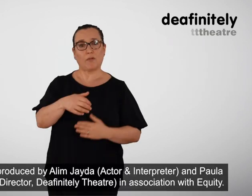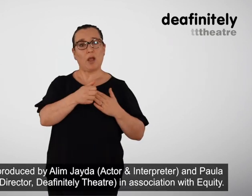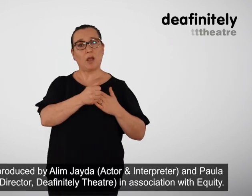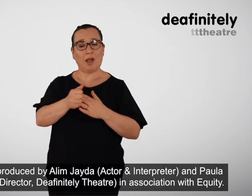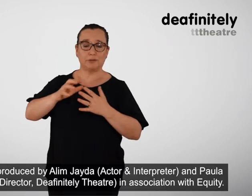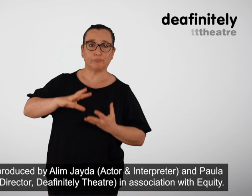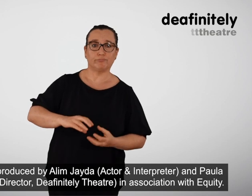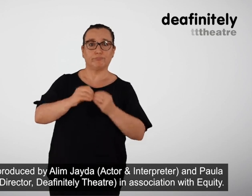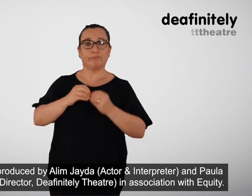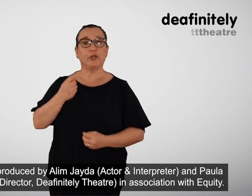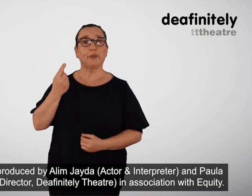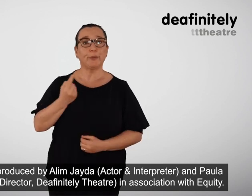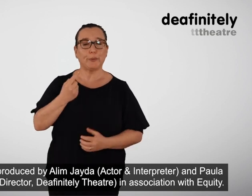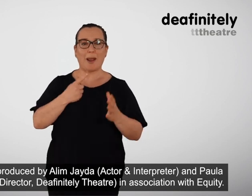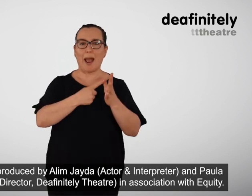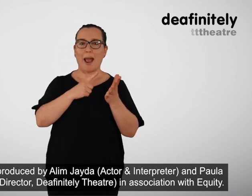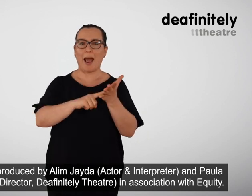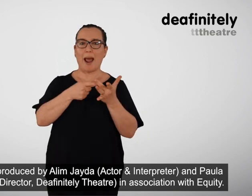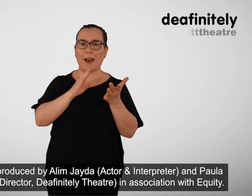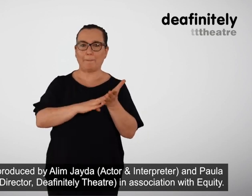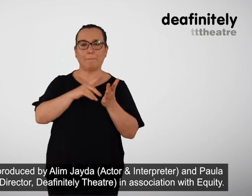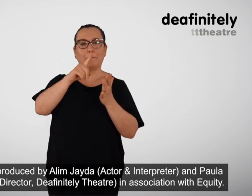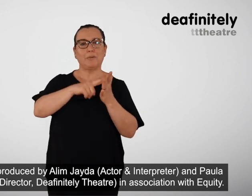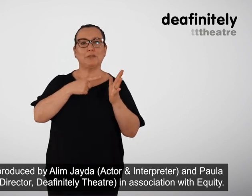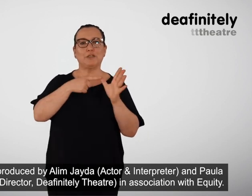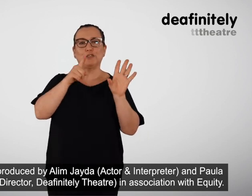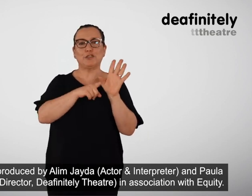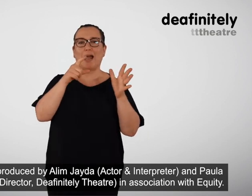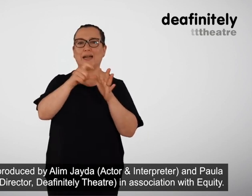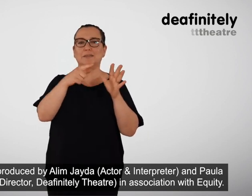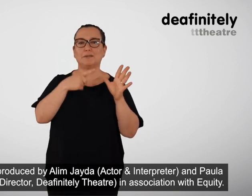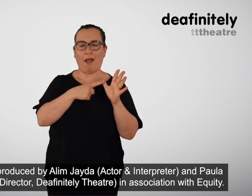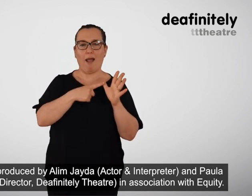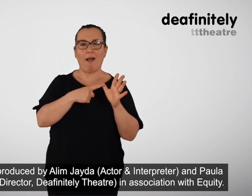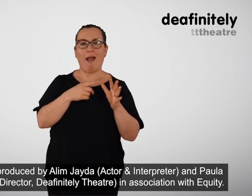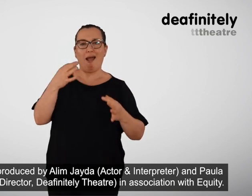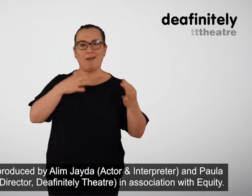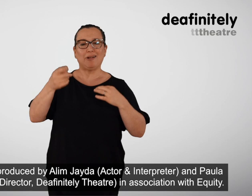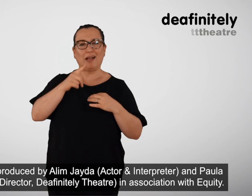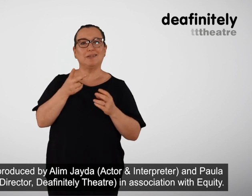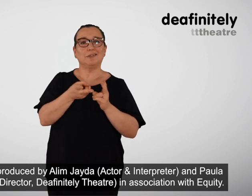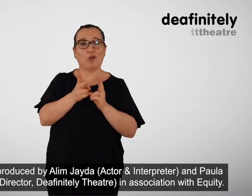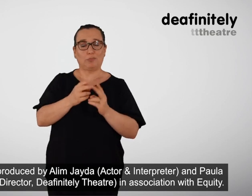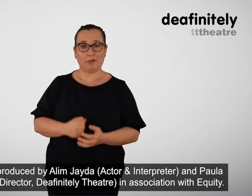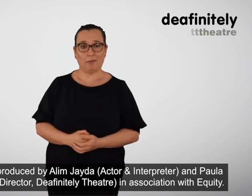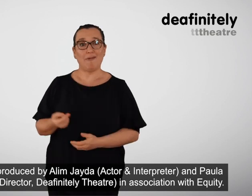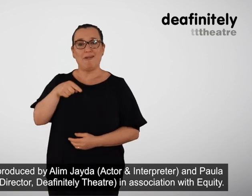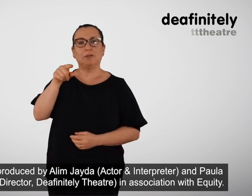This guide was produced by Alim Jada, actor and interpreter, and Paula